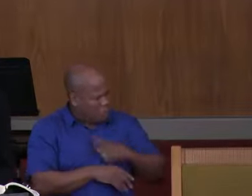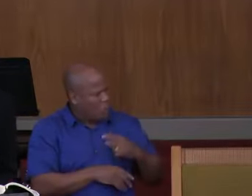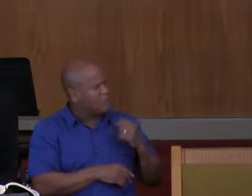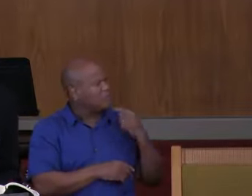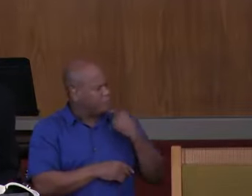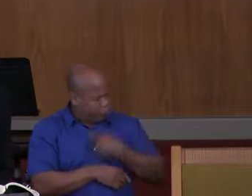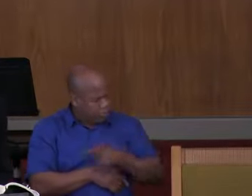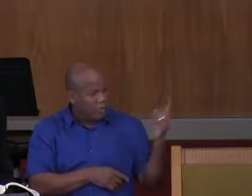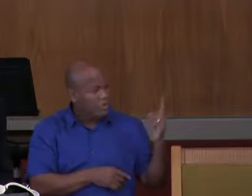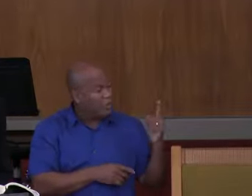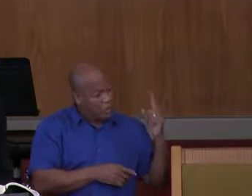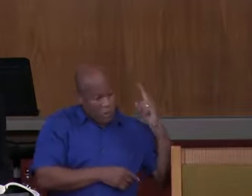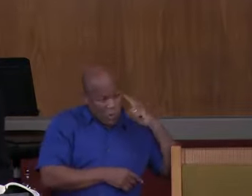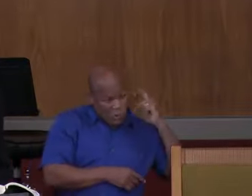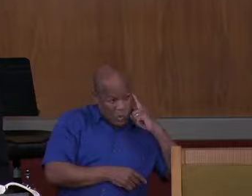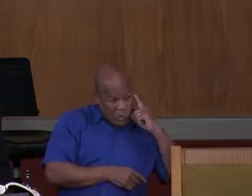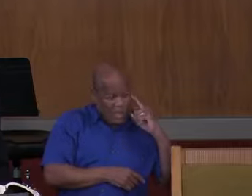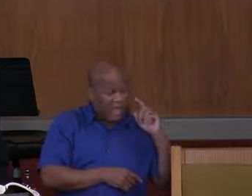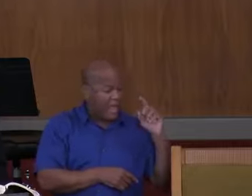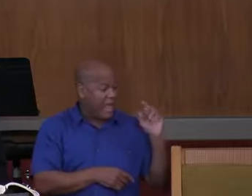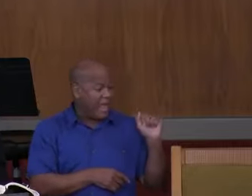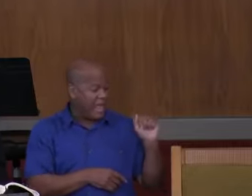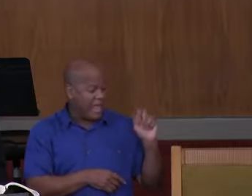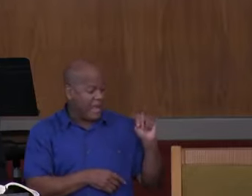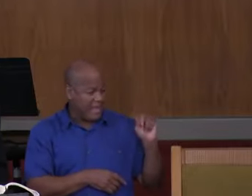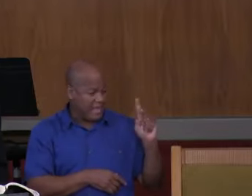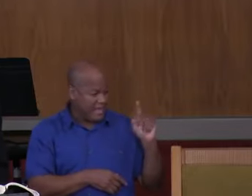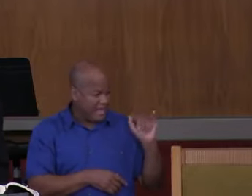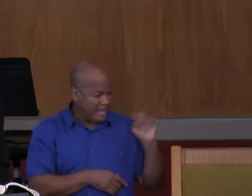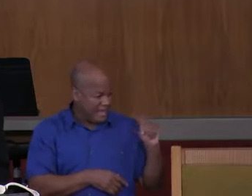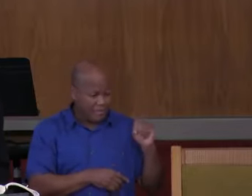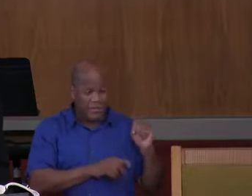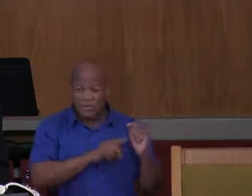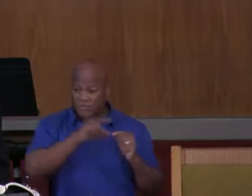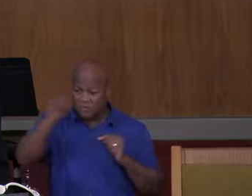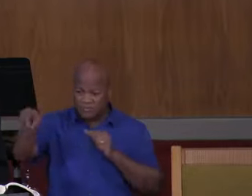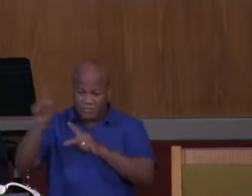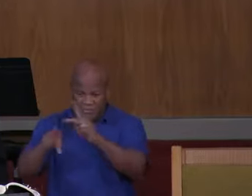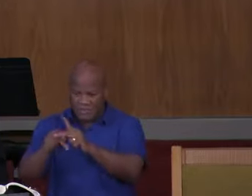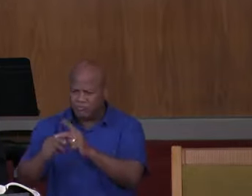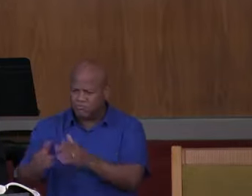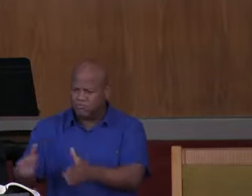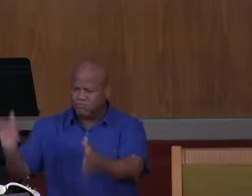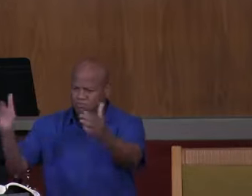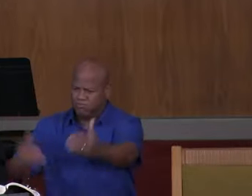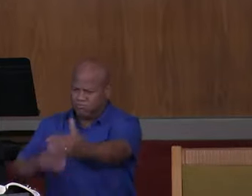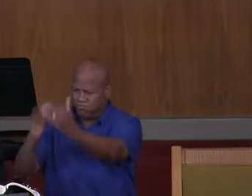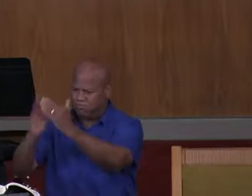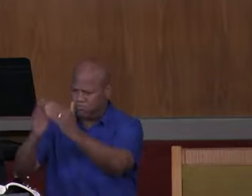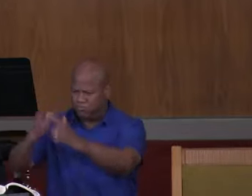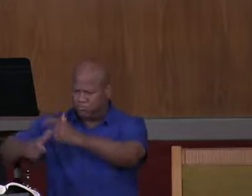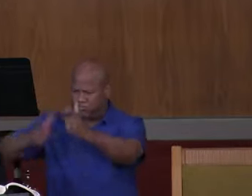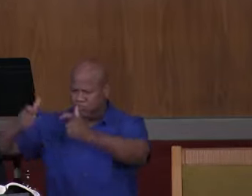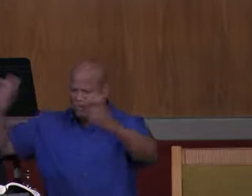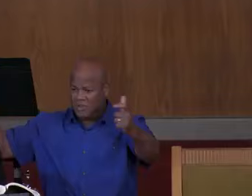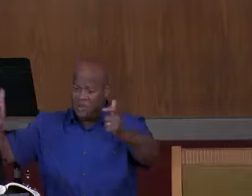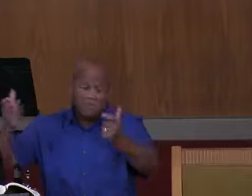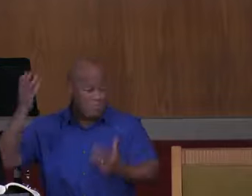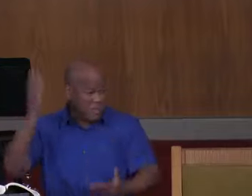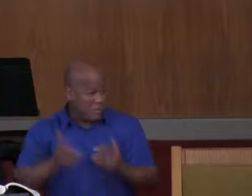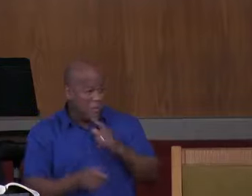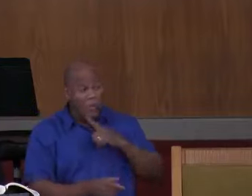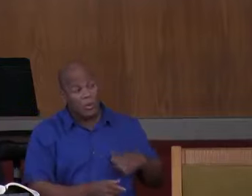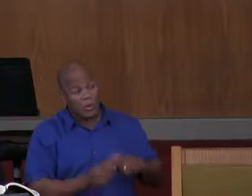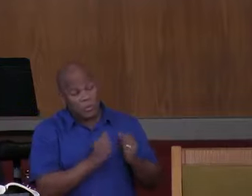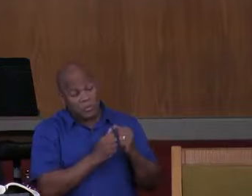the Anakim were there and with great fortified cities. It may be that the Lord will be